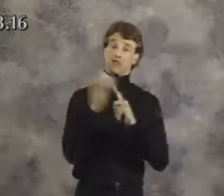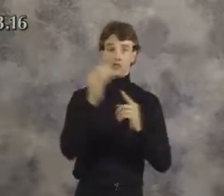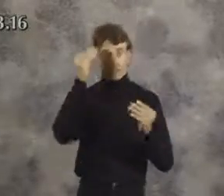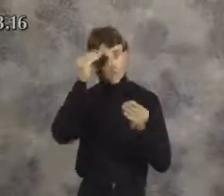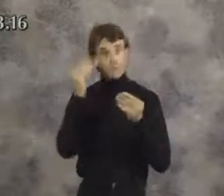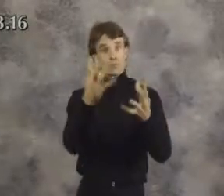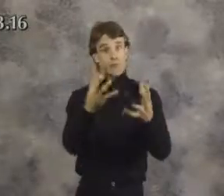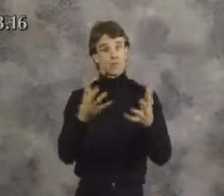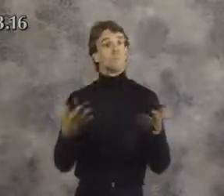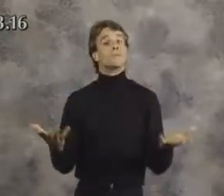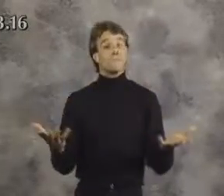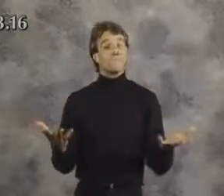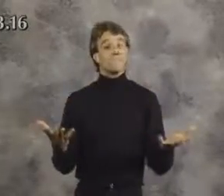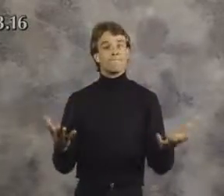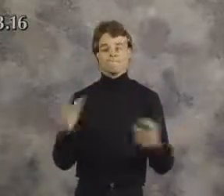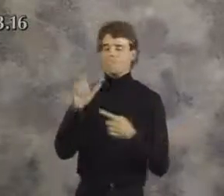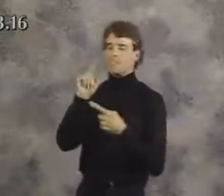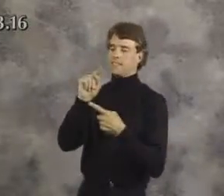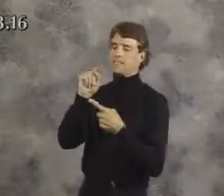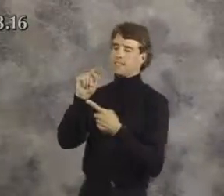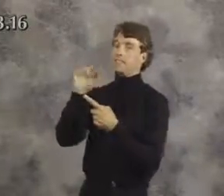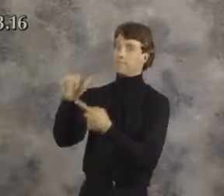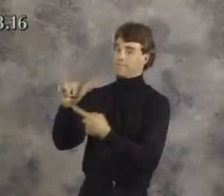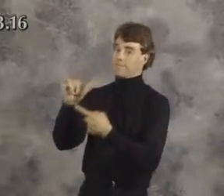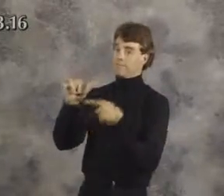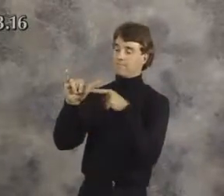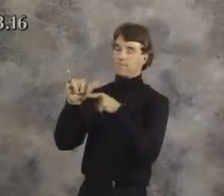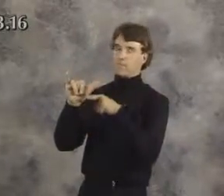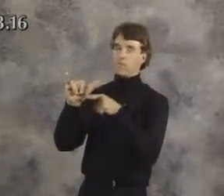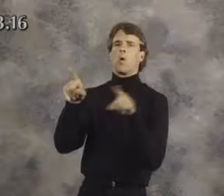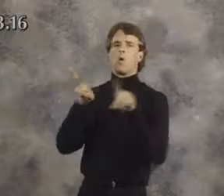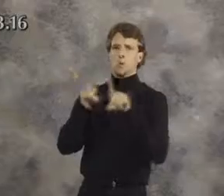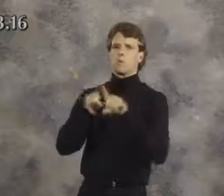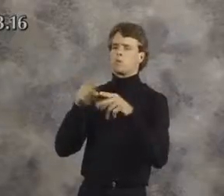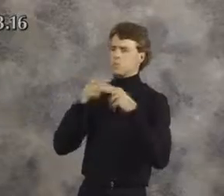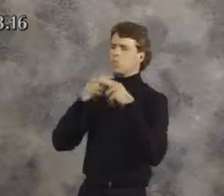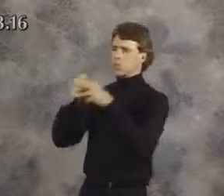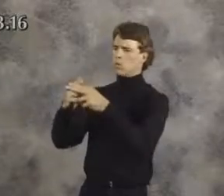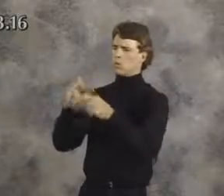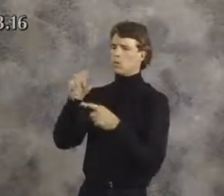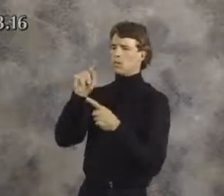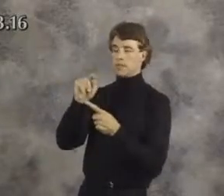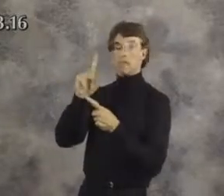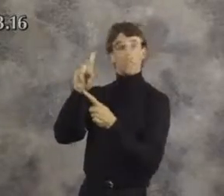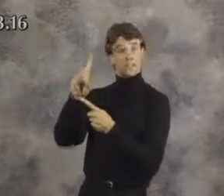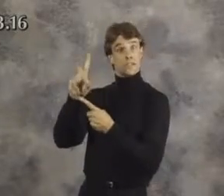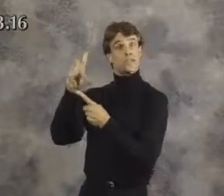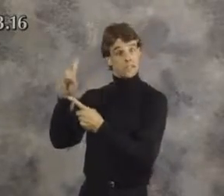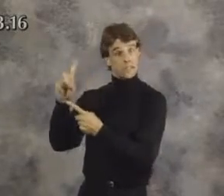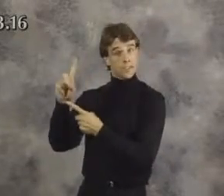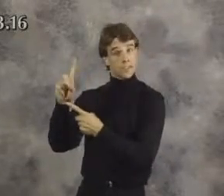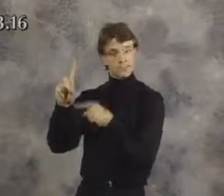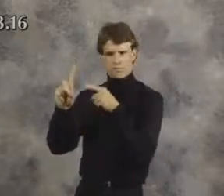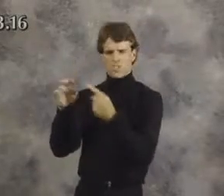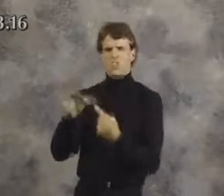Now, the last part of today's cultural notes will focus on the TTY, also called a